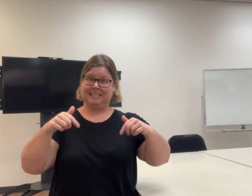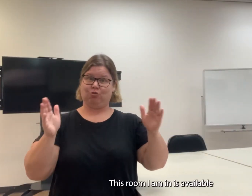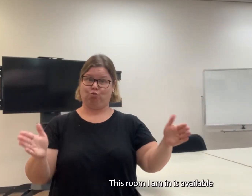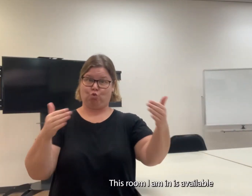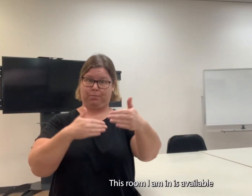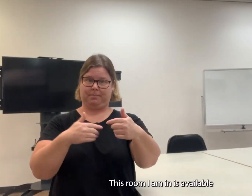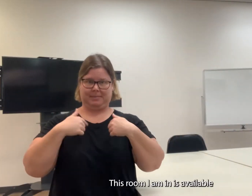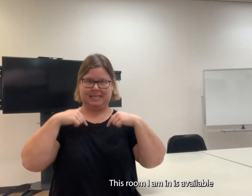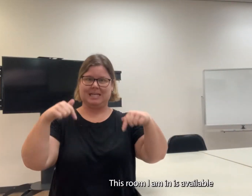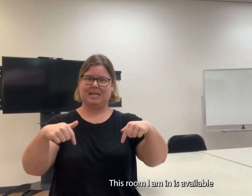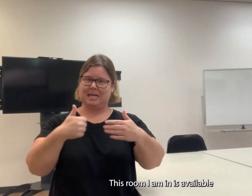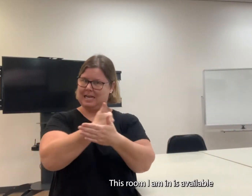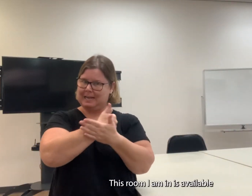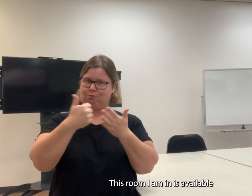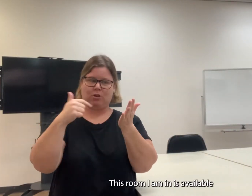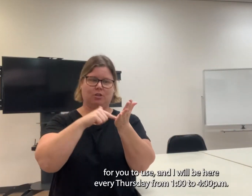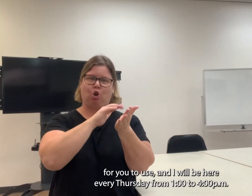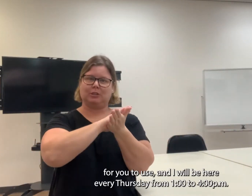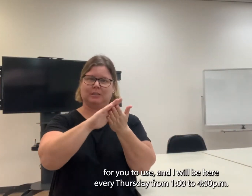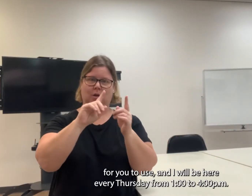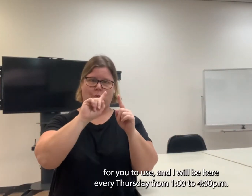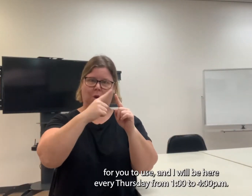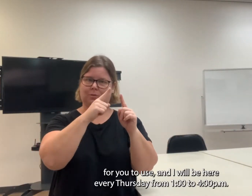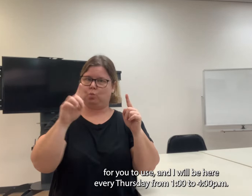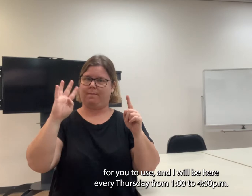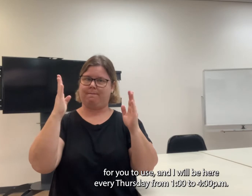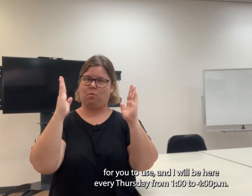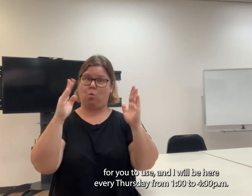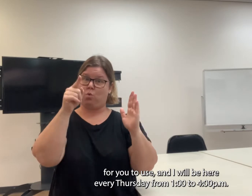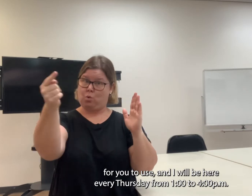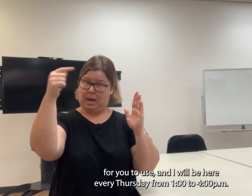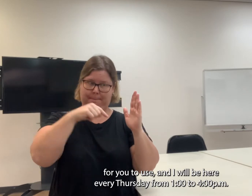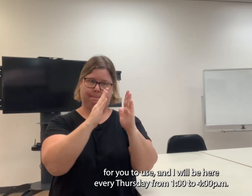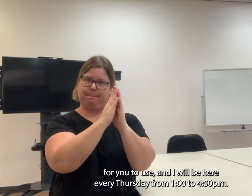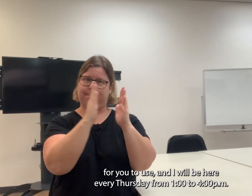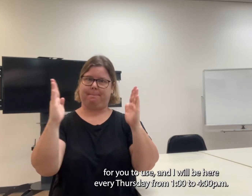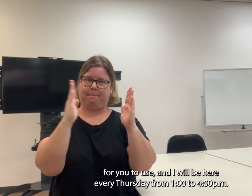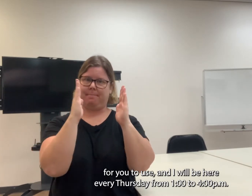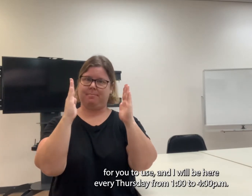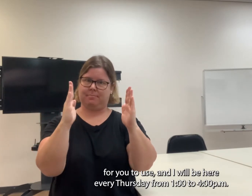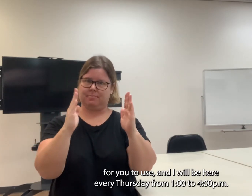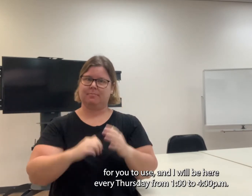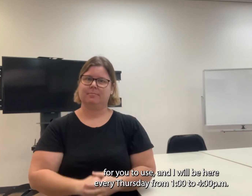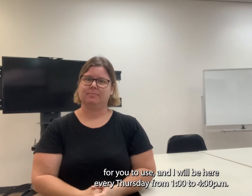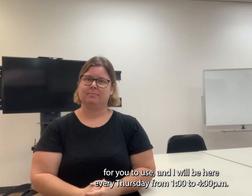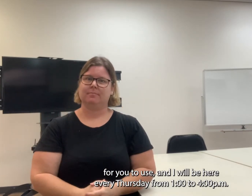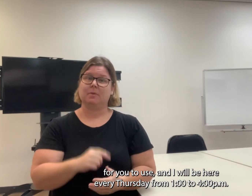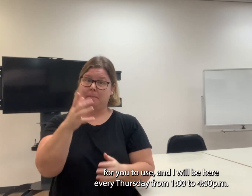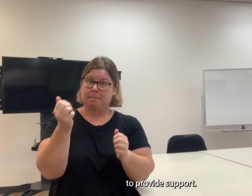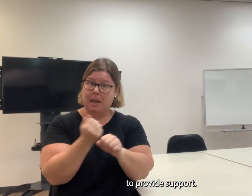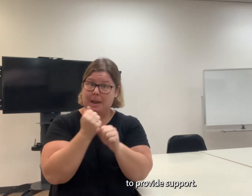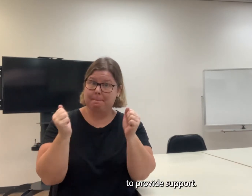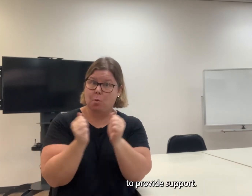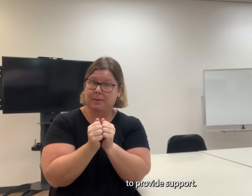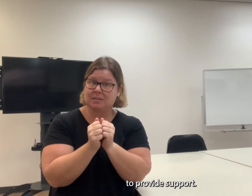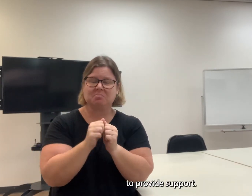This room I am in is available for you to use and I will be here every Thursday from 1 to 4 pm to provide support.